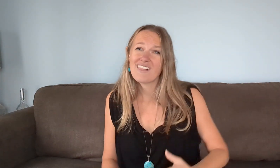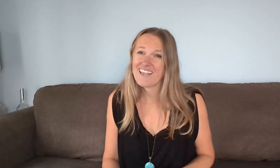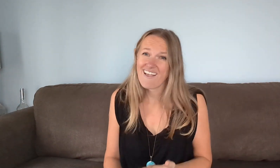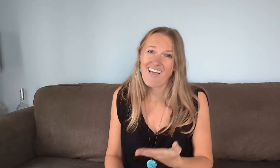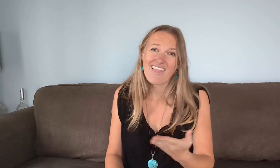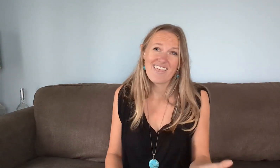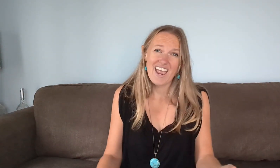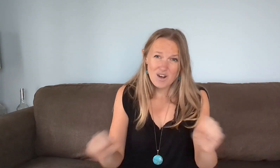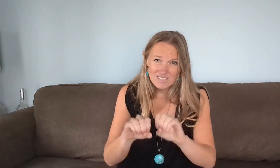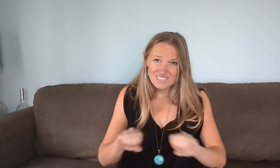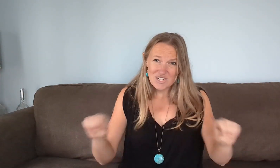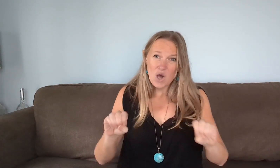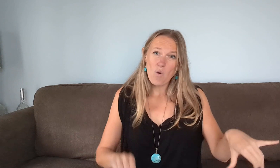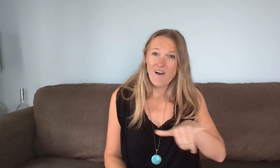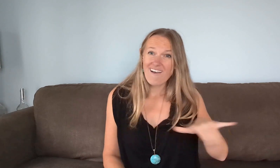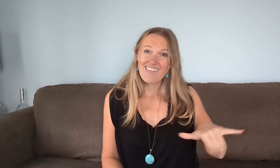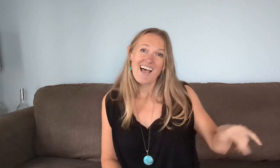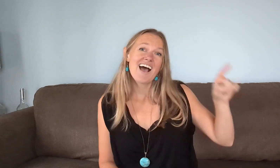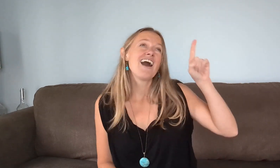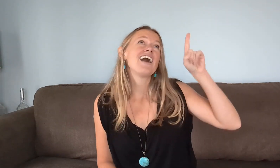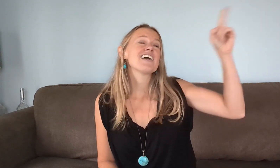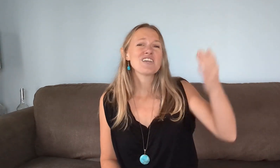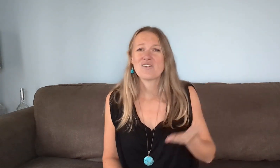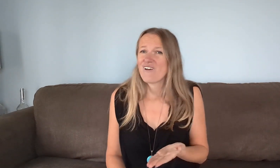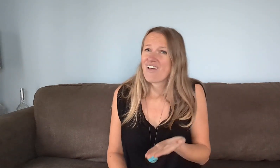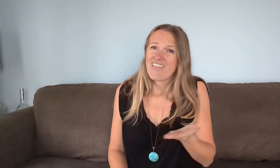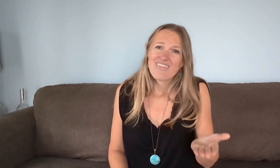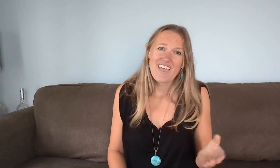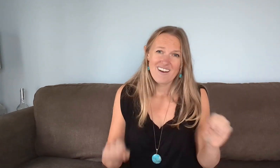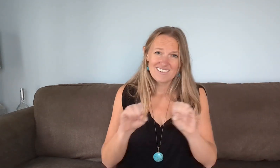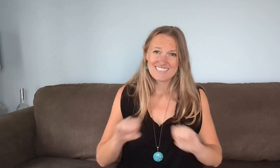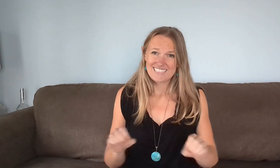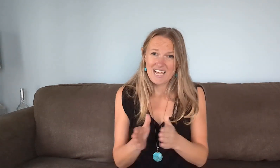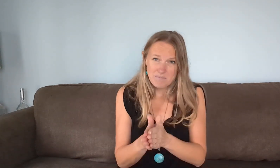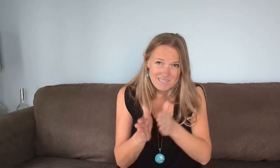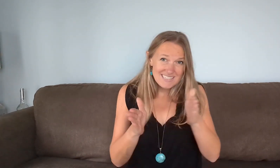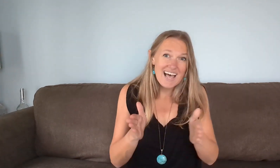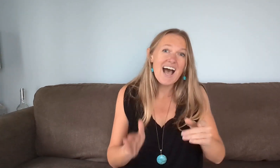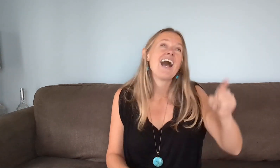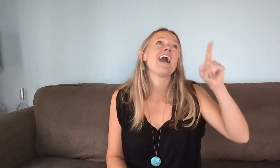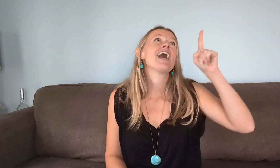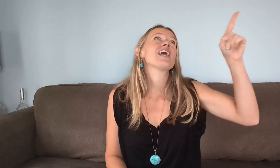Holy, there is no one like you. There is none beside